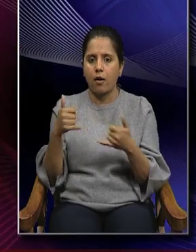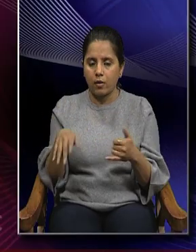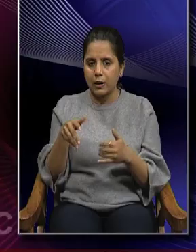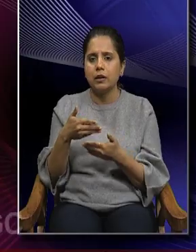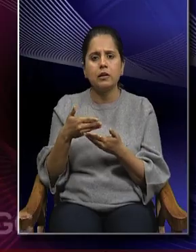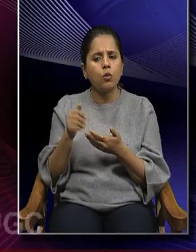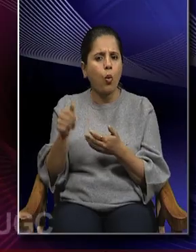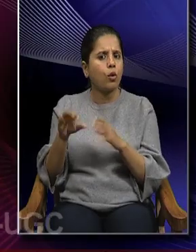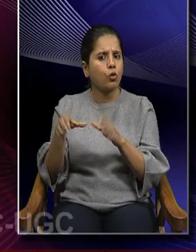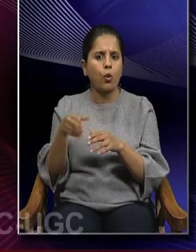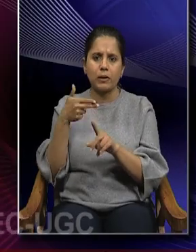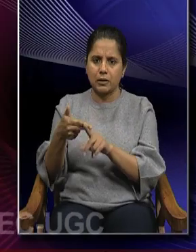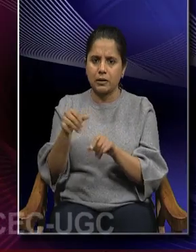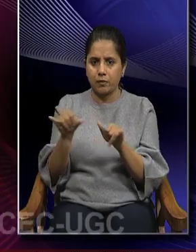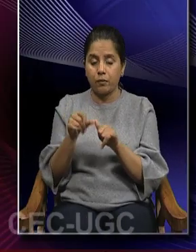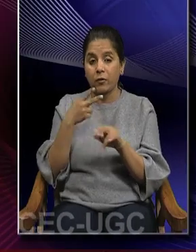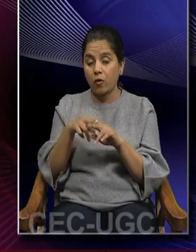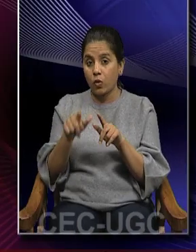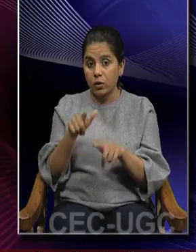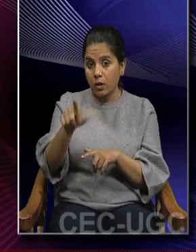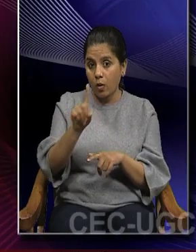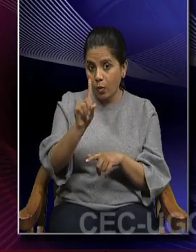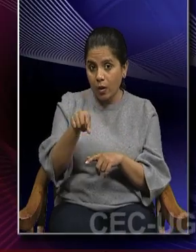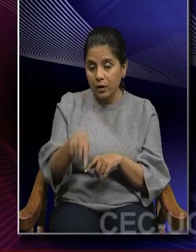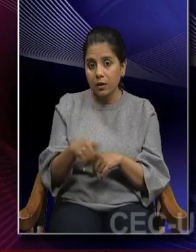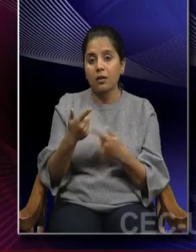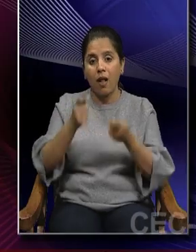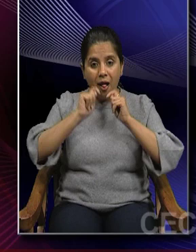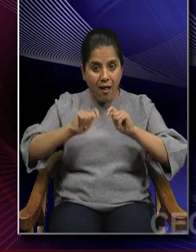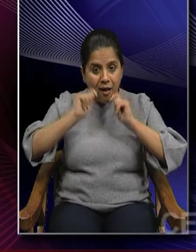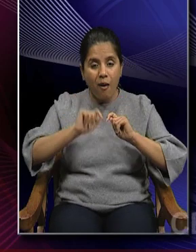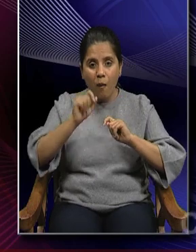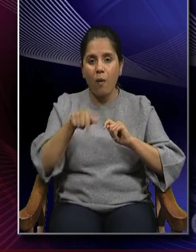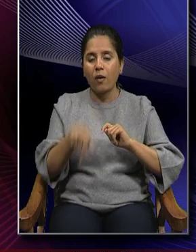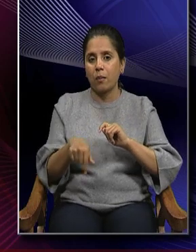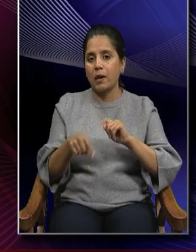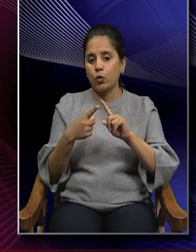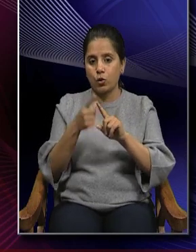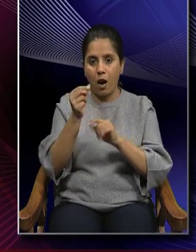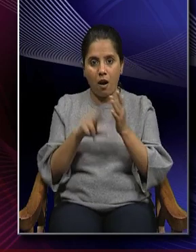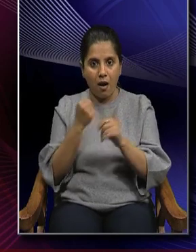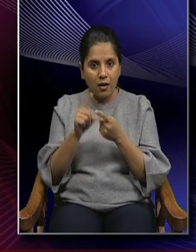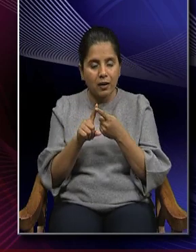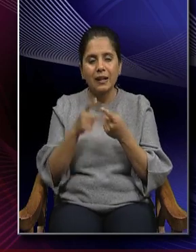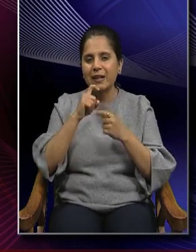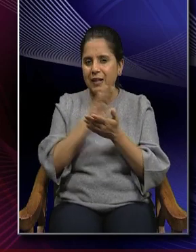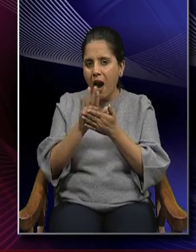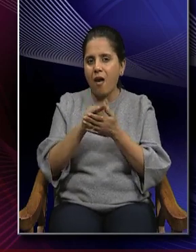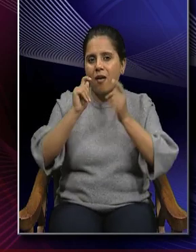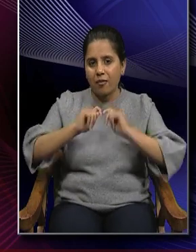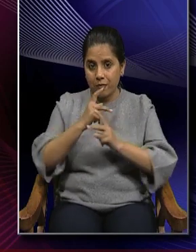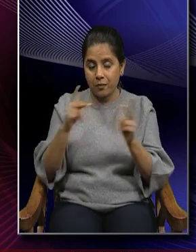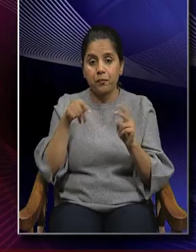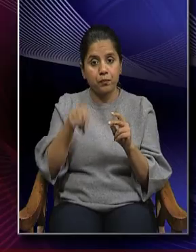Or if you go one step ahead, even the tongue cleaner can also be added to that. So, the group of